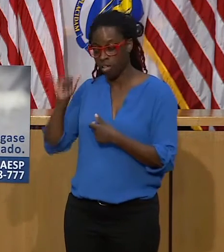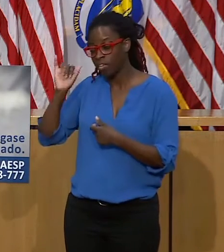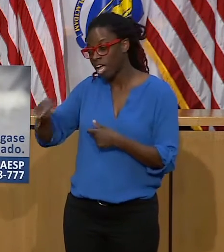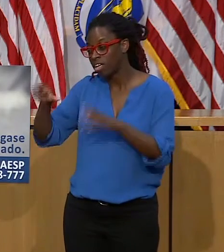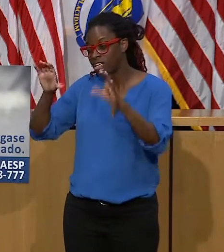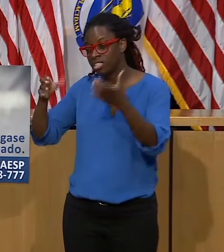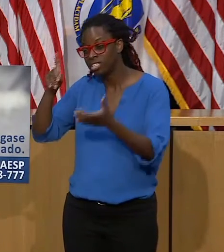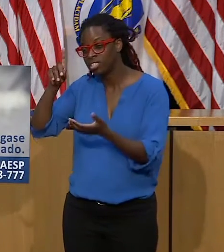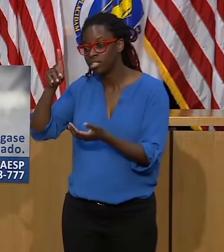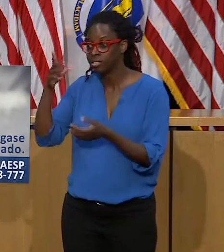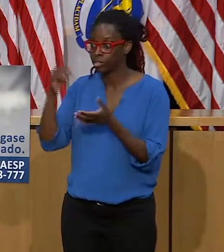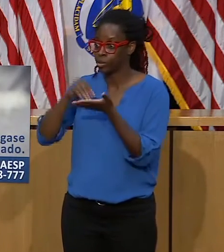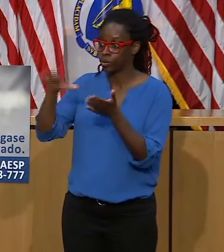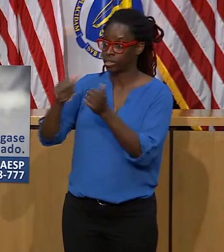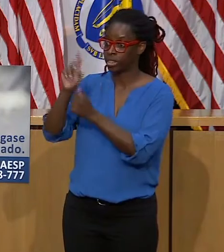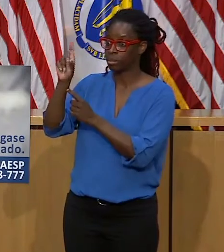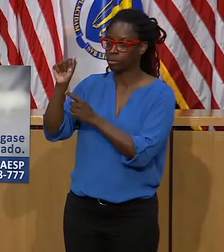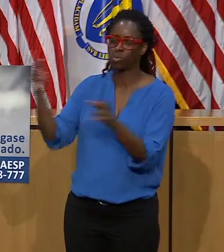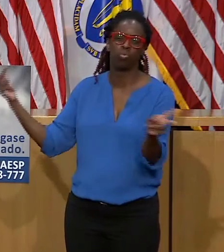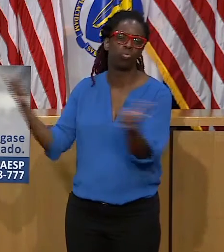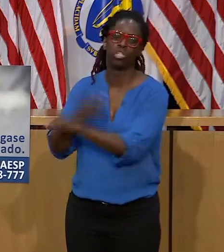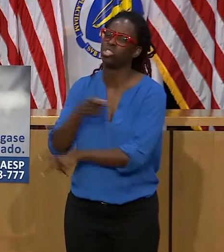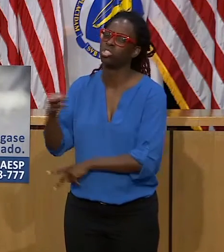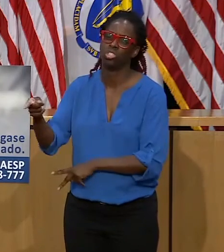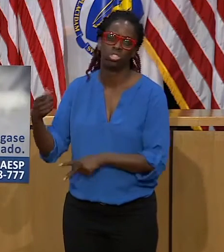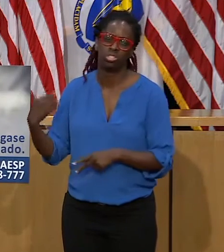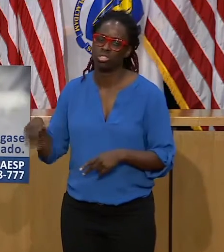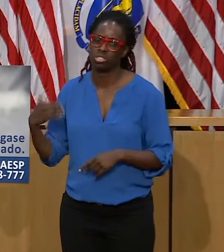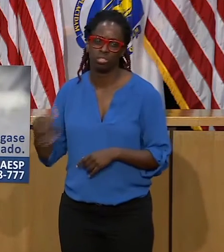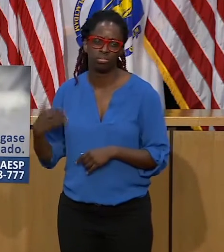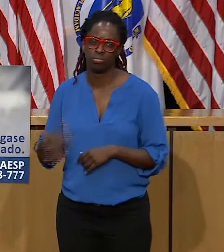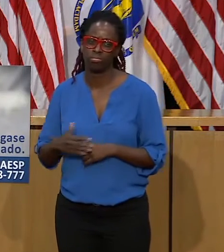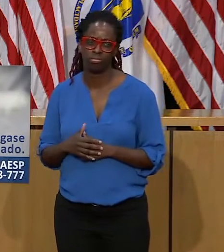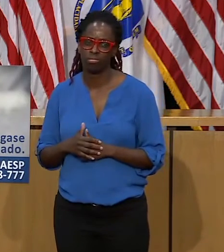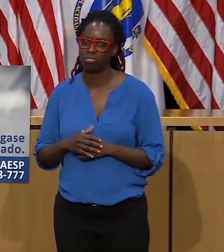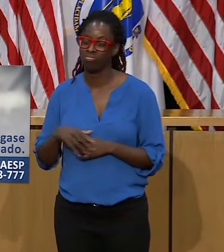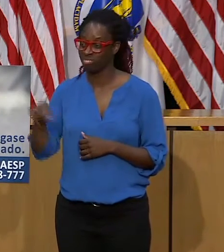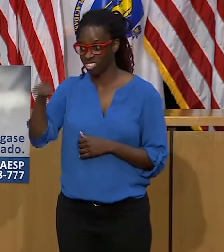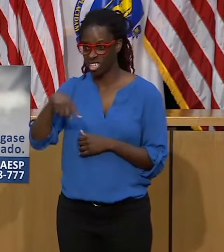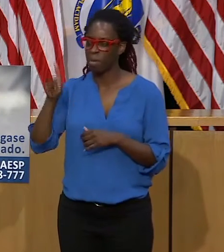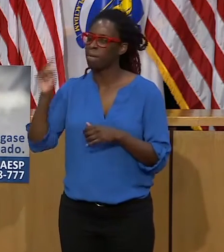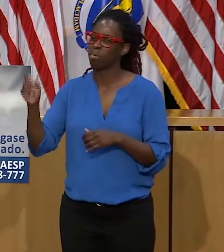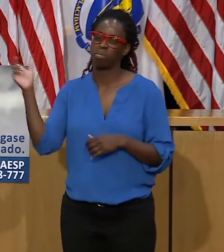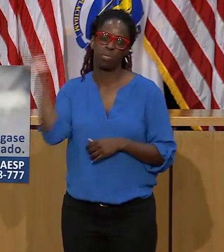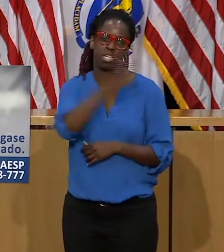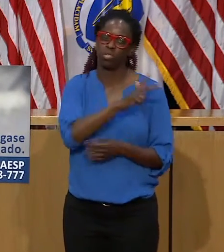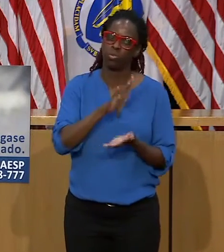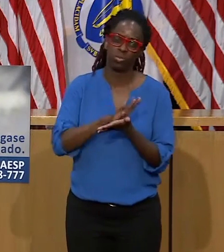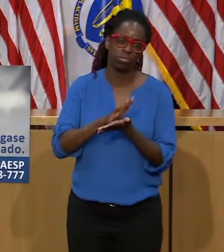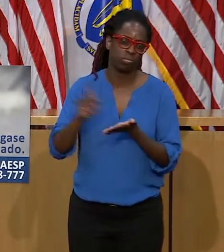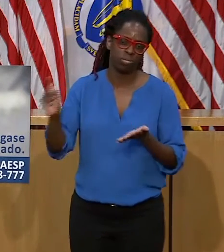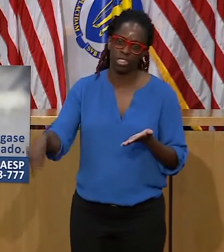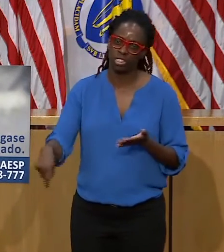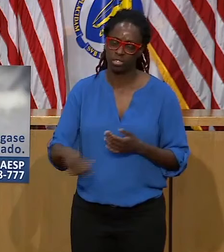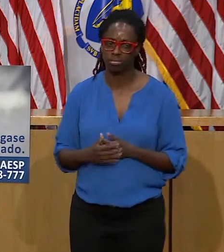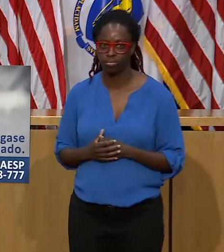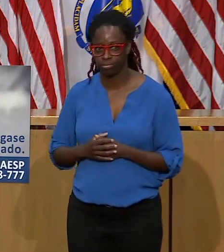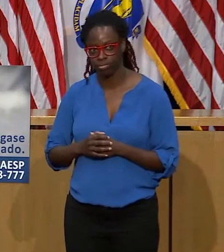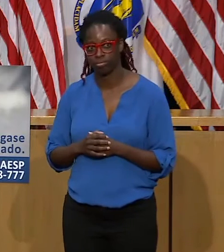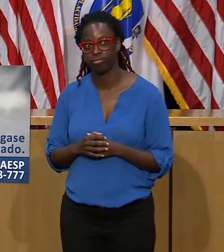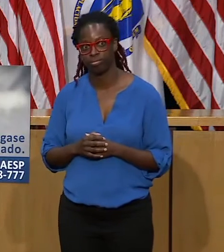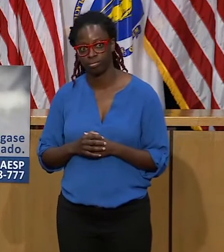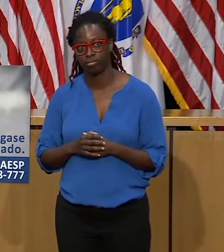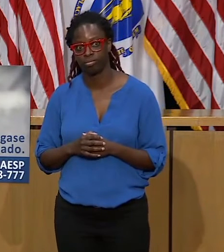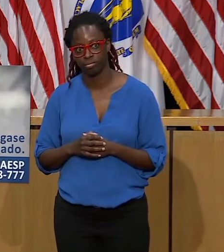children. We are also concerned with how school closures will likely exacerbate the well-documented achievement